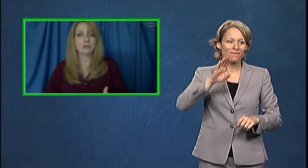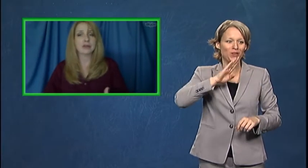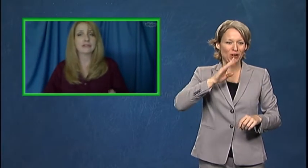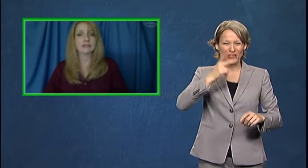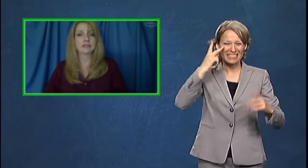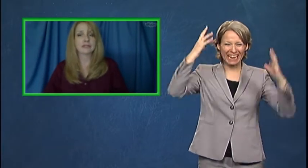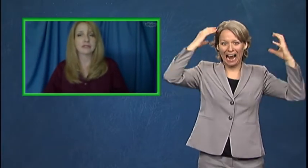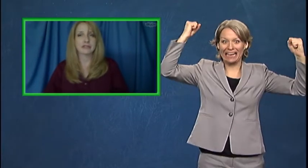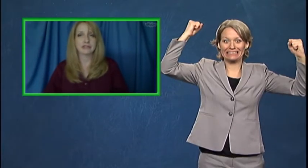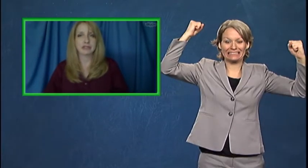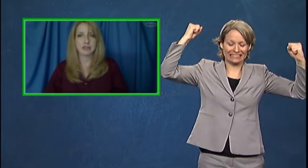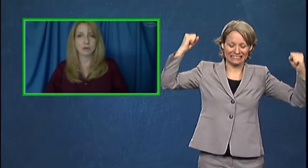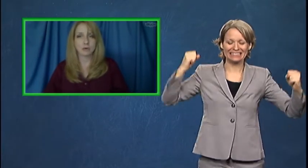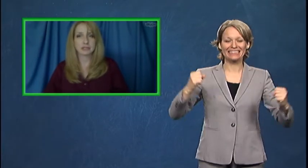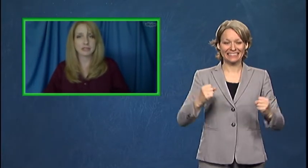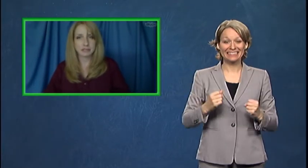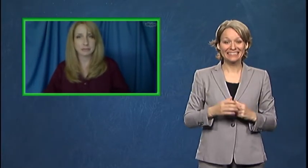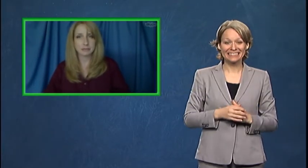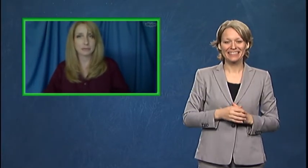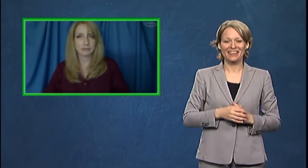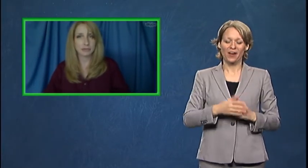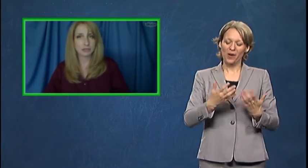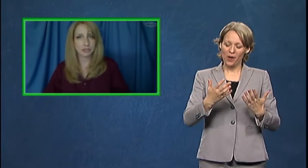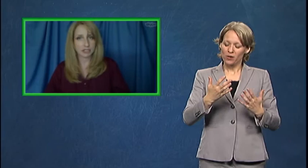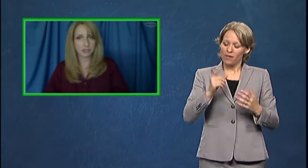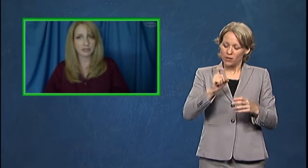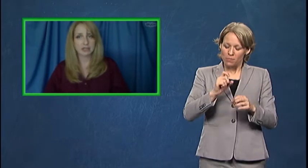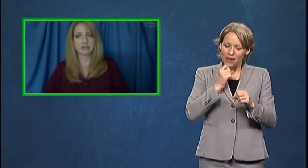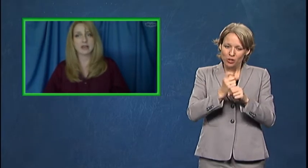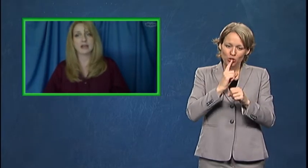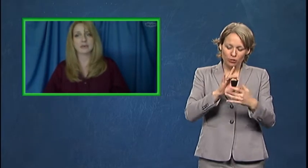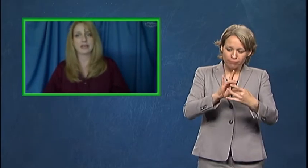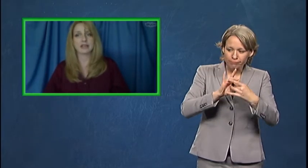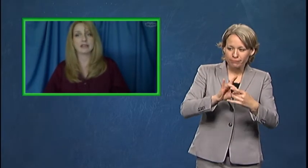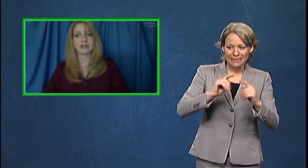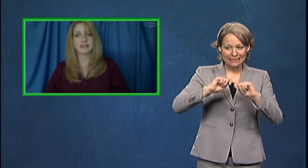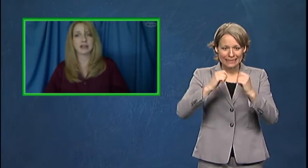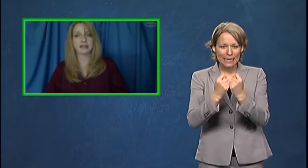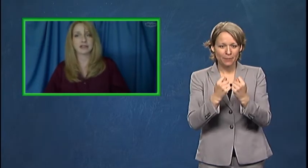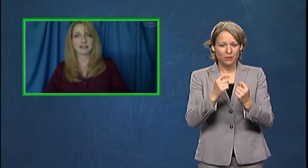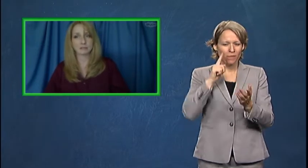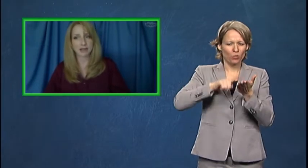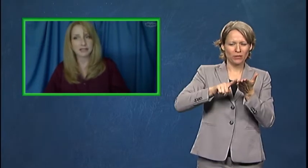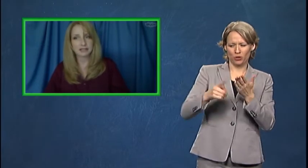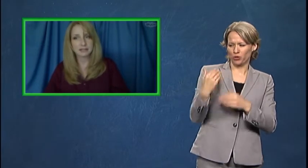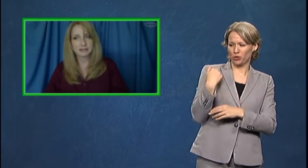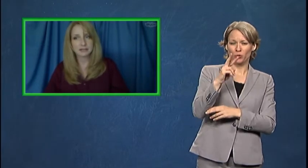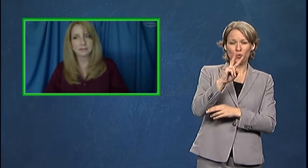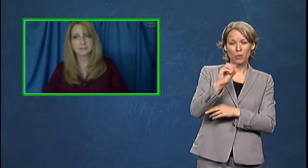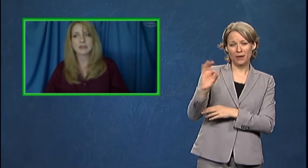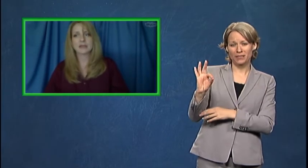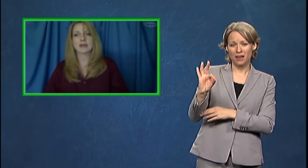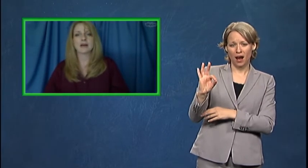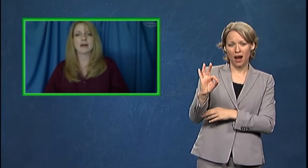note, referencing the Via Video Work Team's research in 2009, where they identified effective